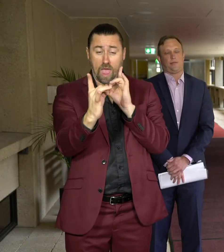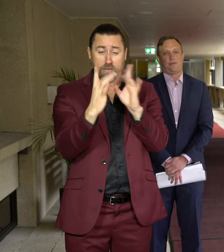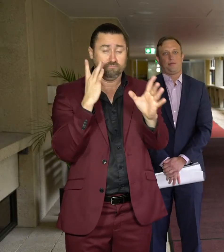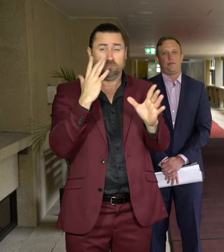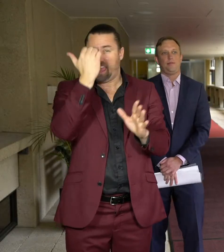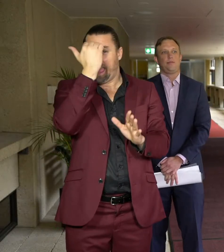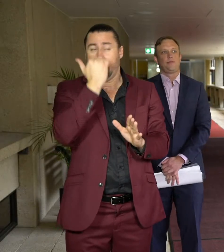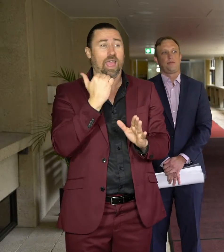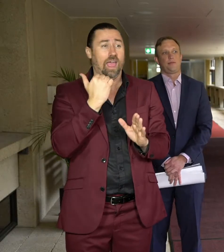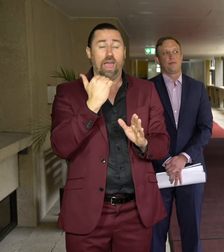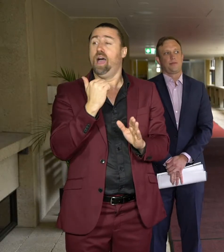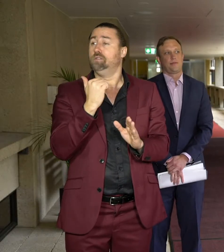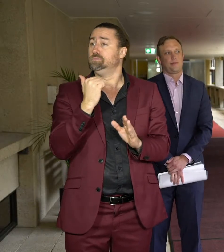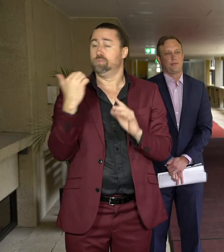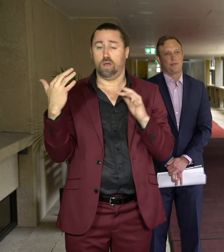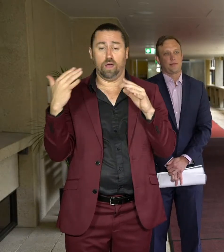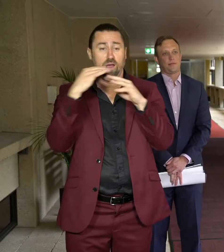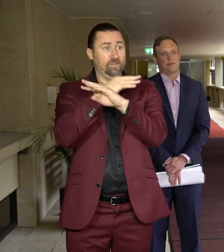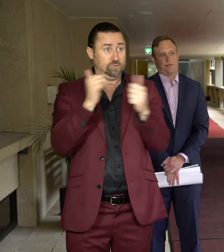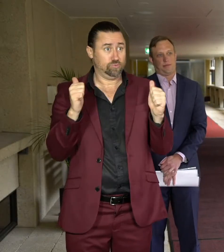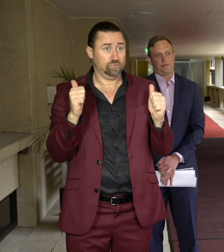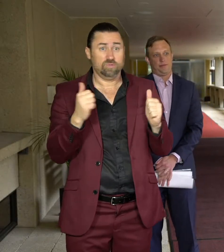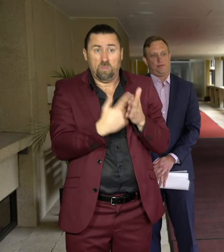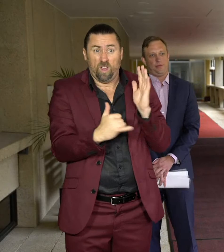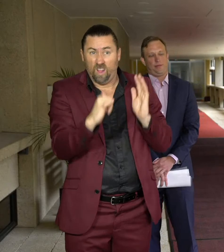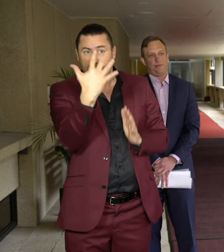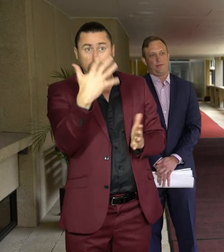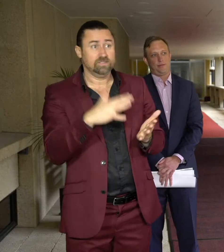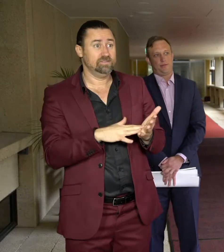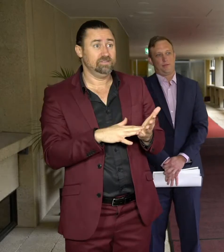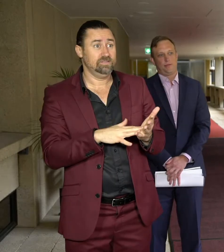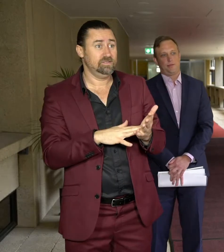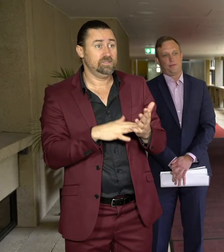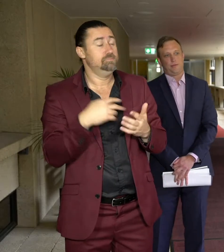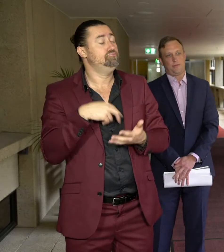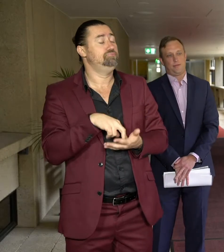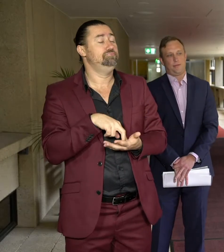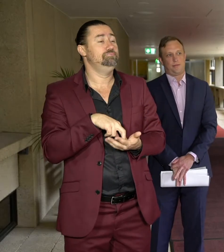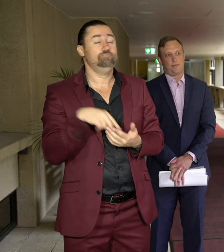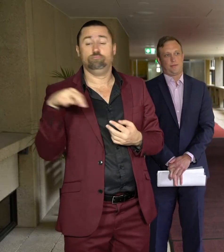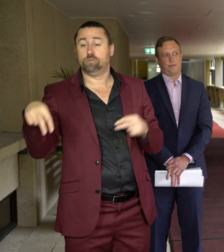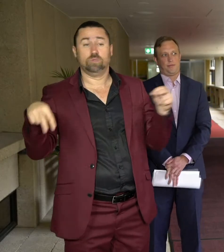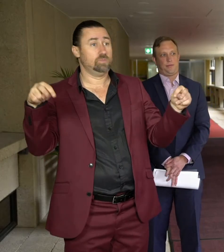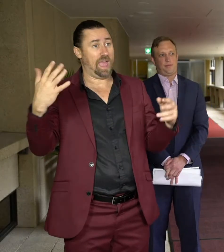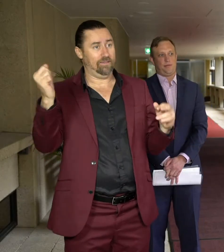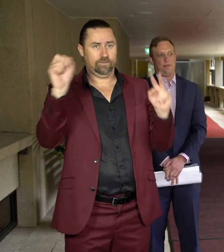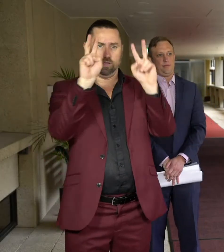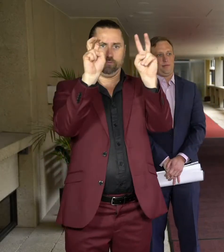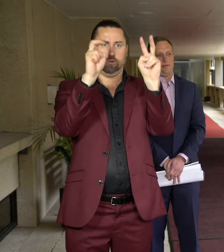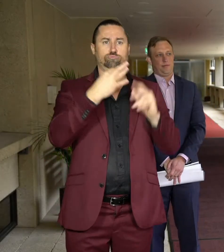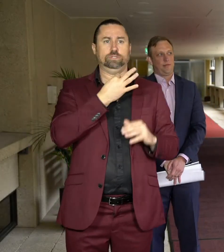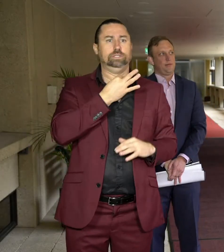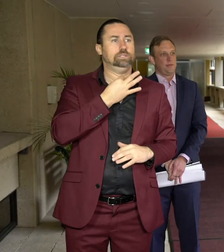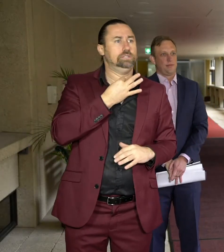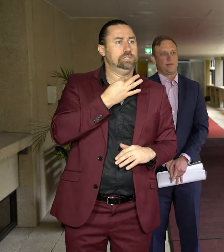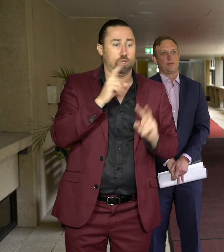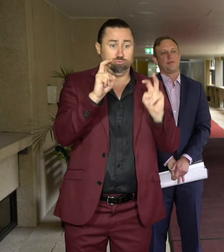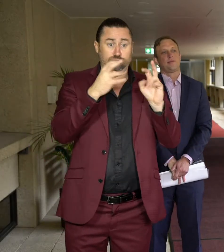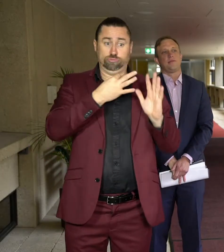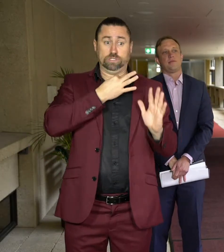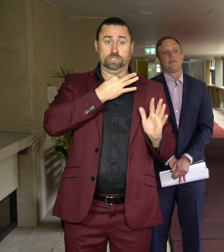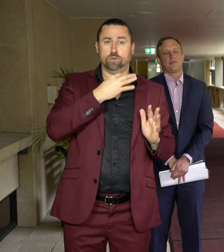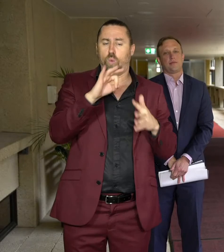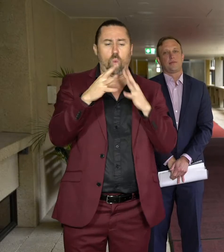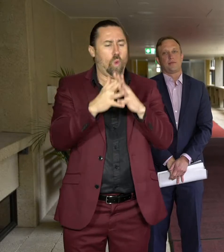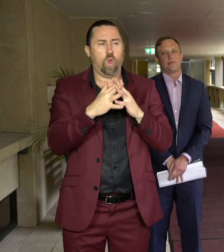even though you might be just standing there for 5 minutes waiting to pick up some takeaway, there is a risk there, and it's a risk not worth taking. We've got a